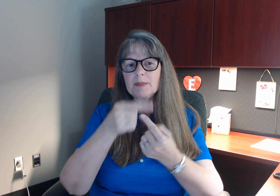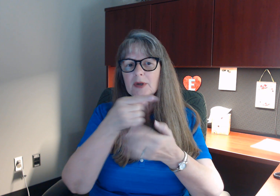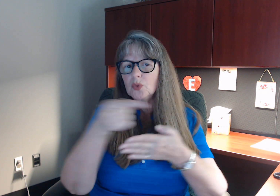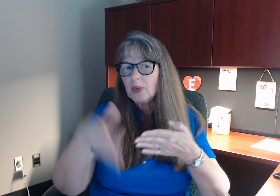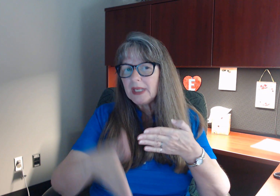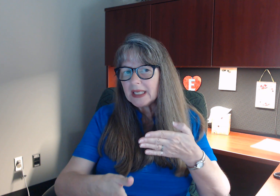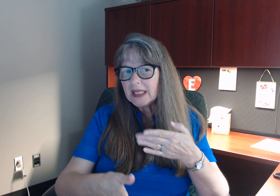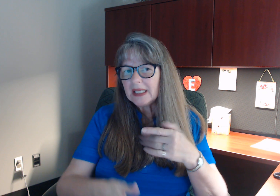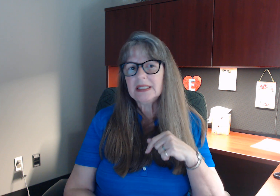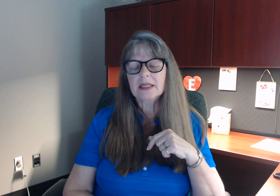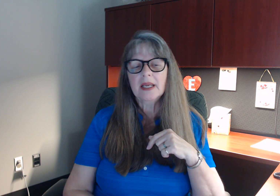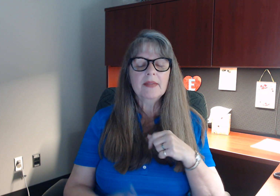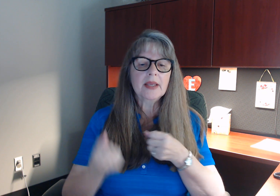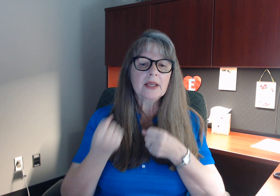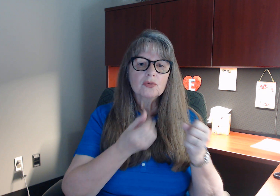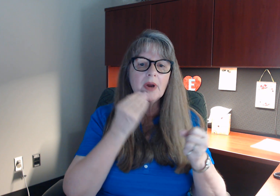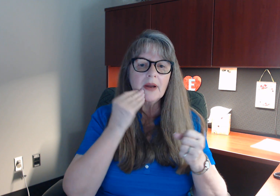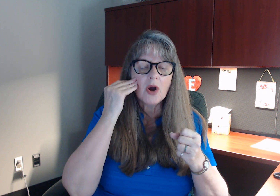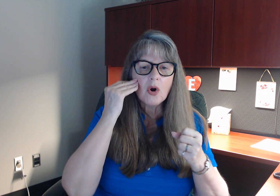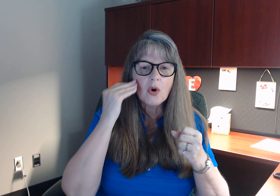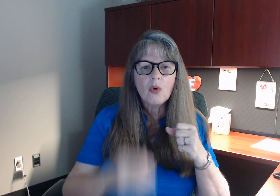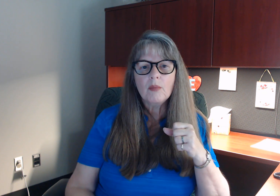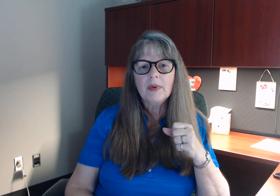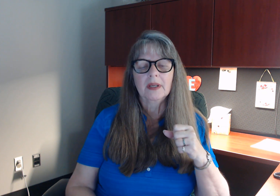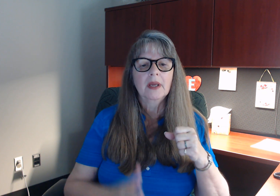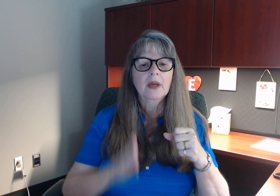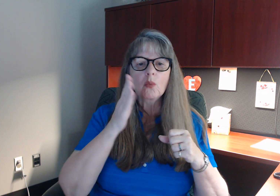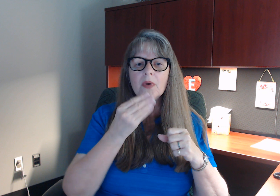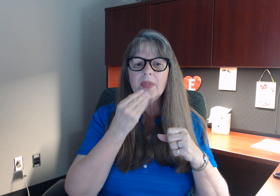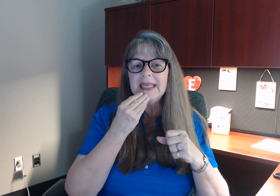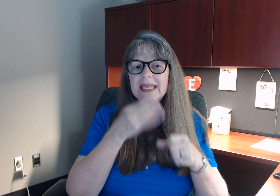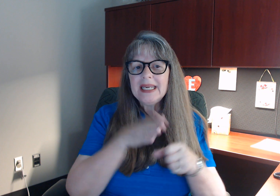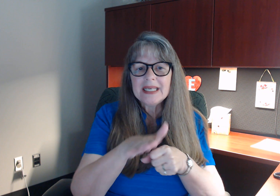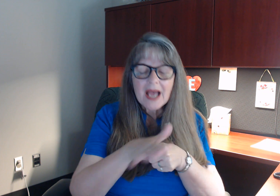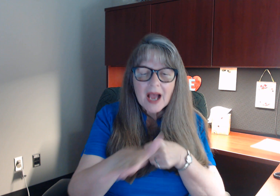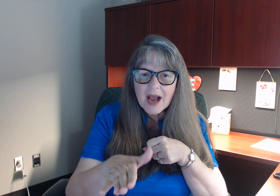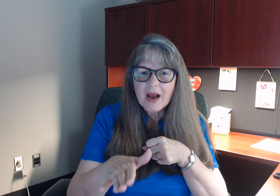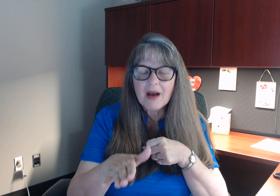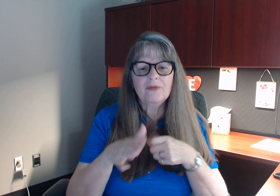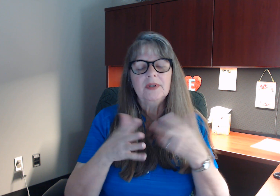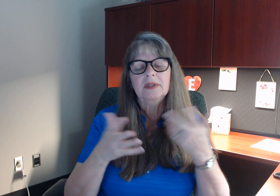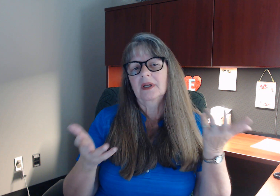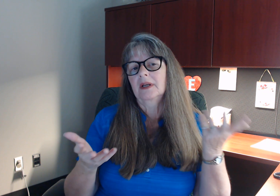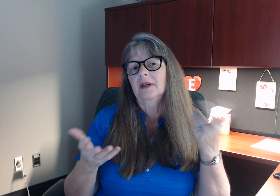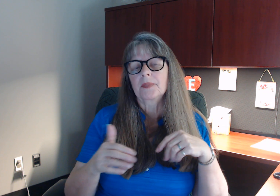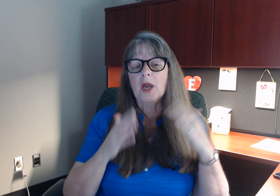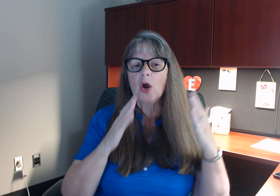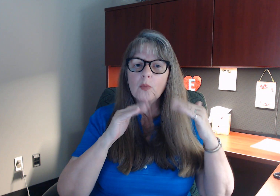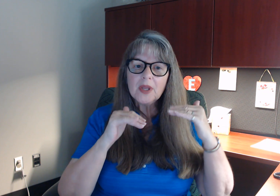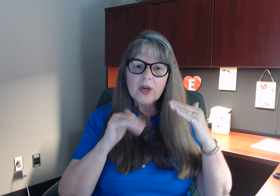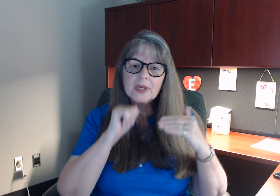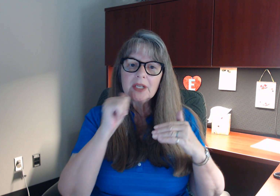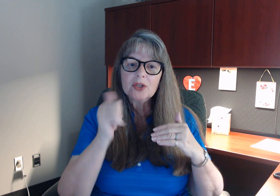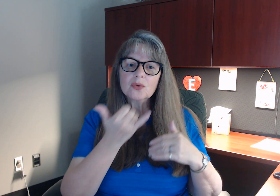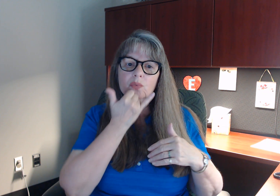special weekend. They can drive home, and will they eat enough? And I hope they don't get into the